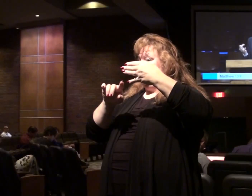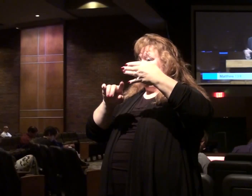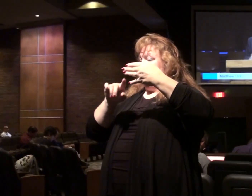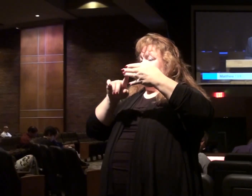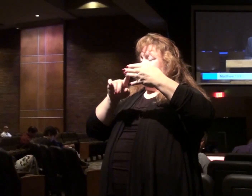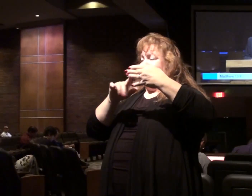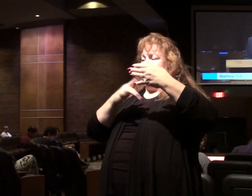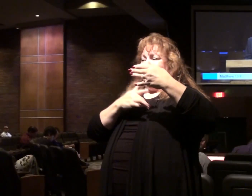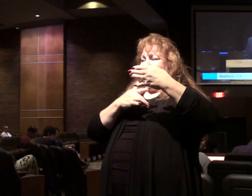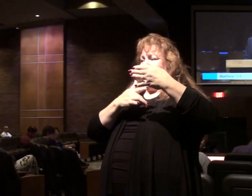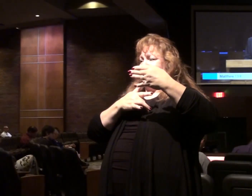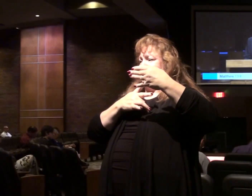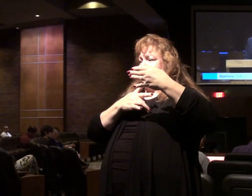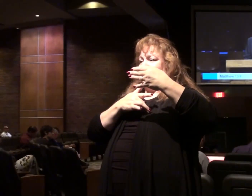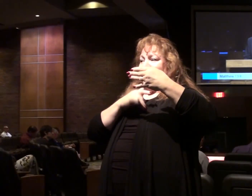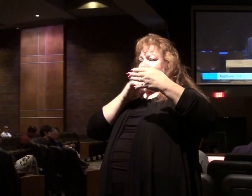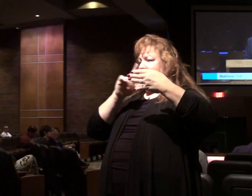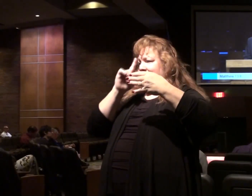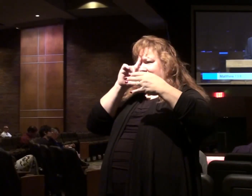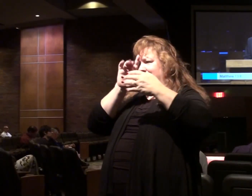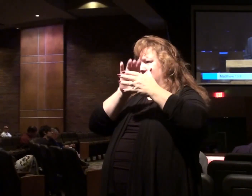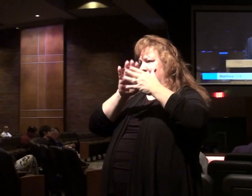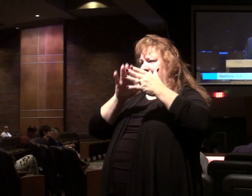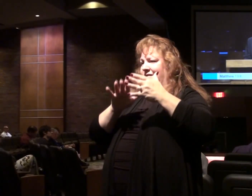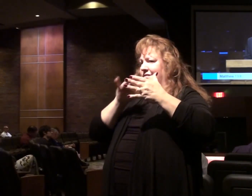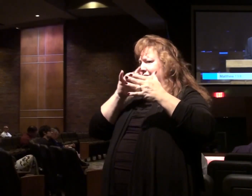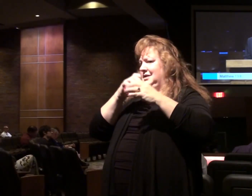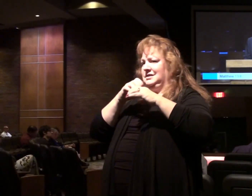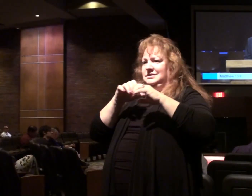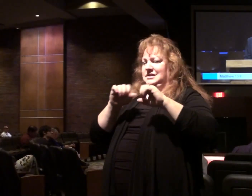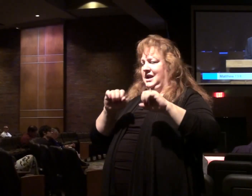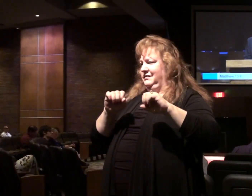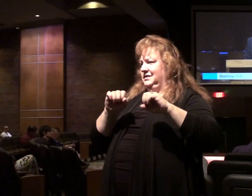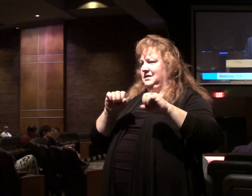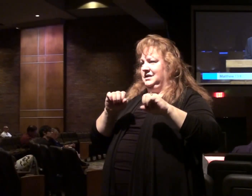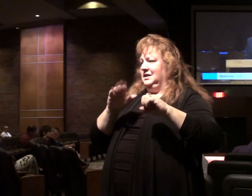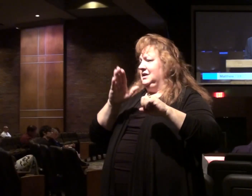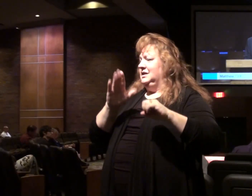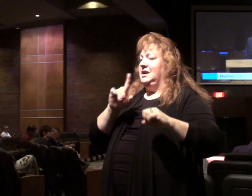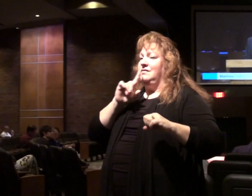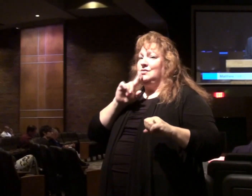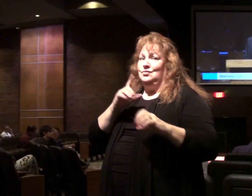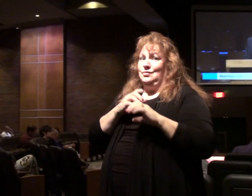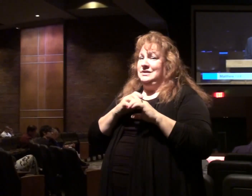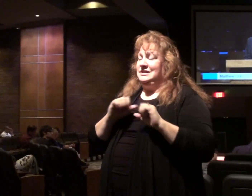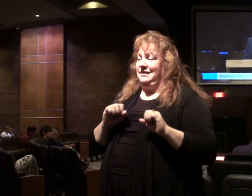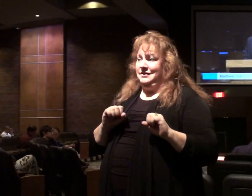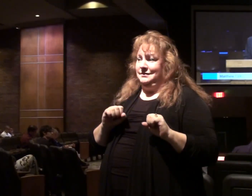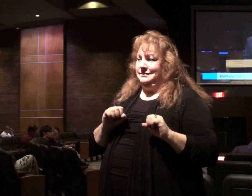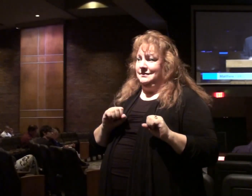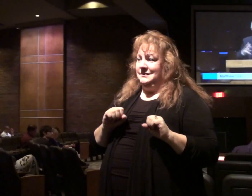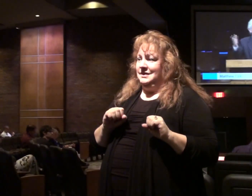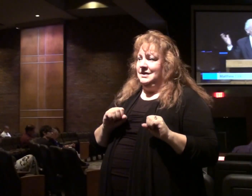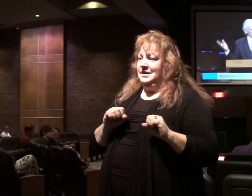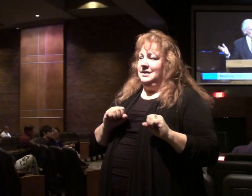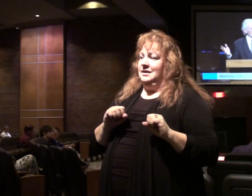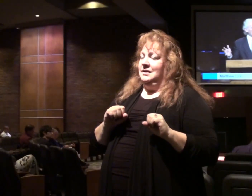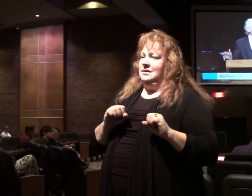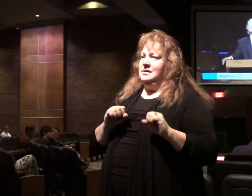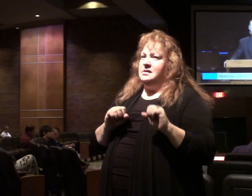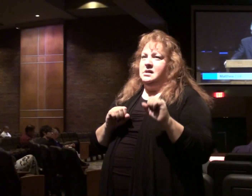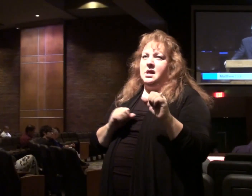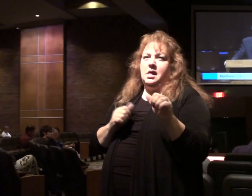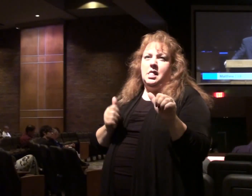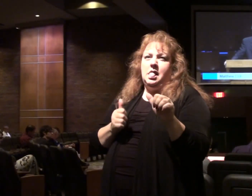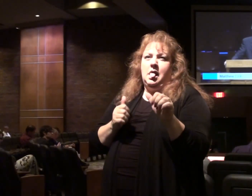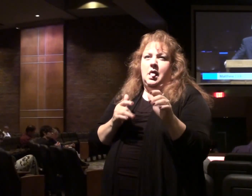are hearts of those who are unbelievers. Never would genuinely want to be saved. They're chasing after the things